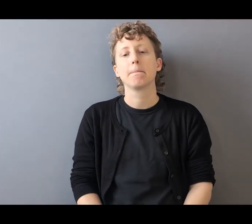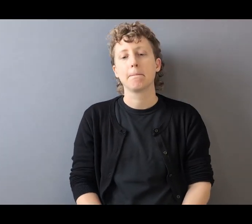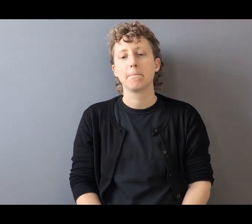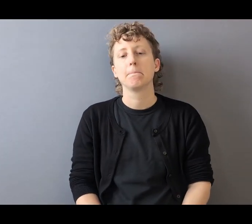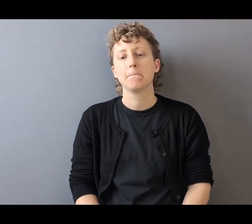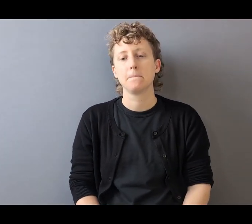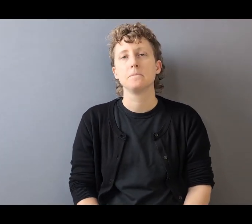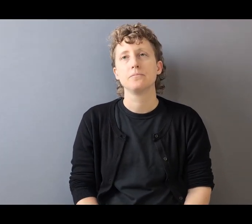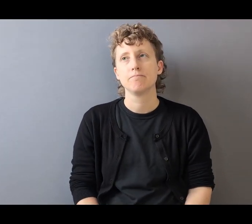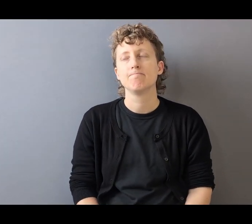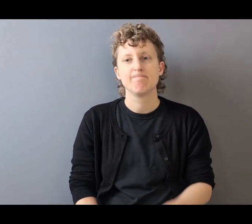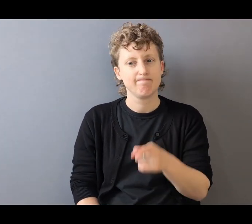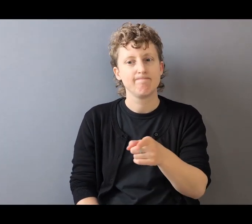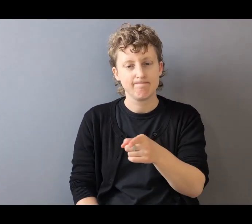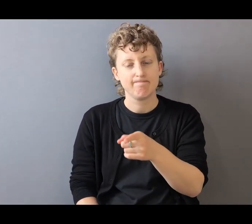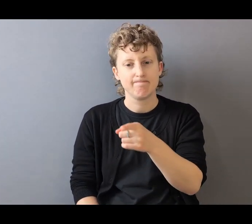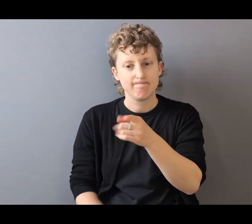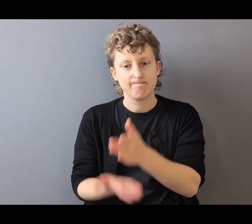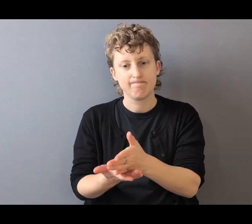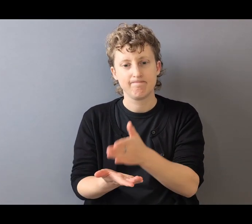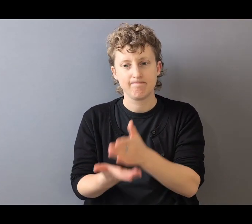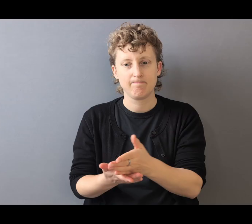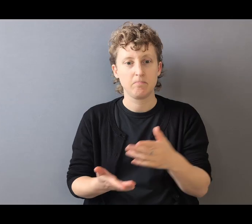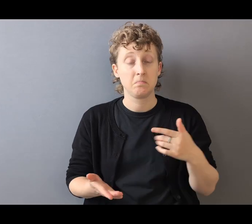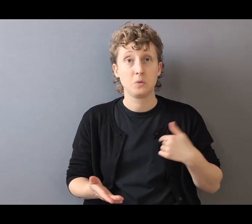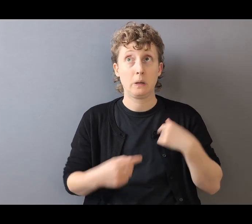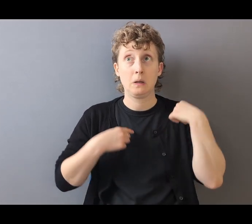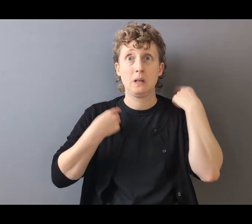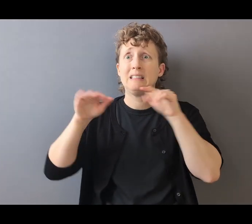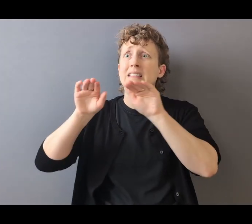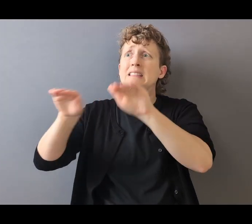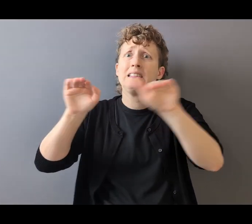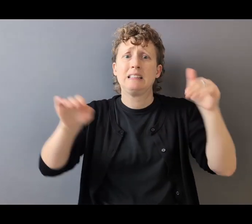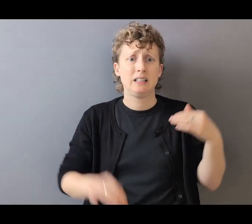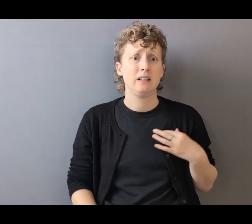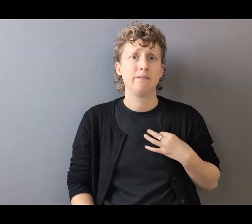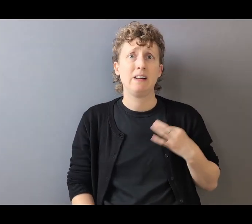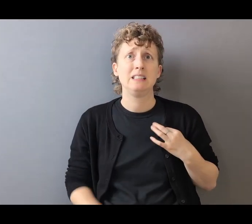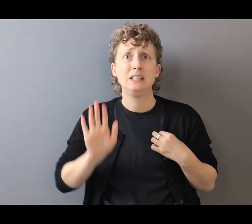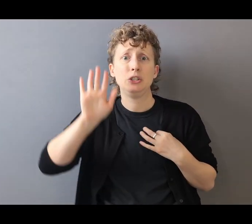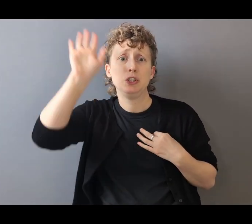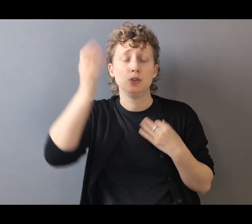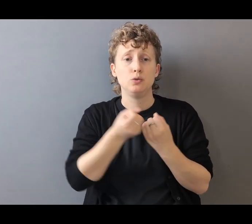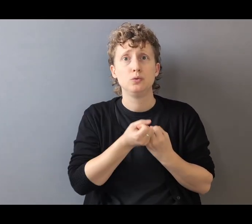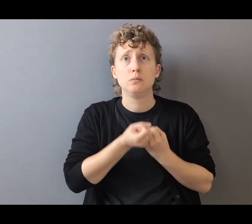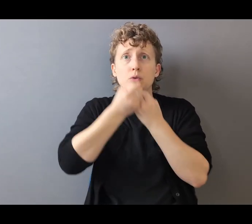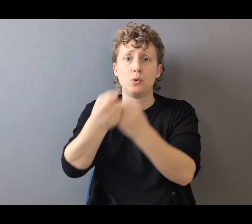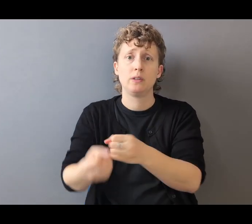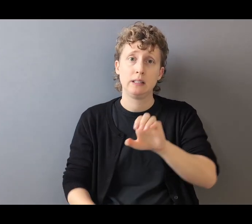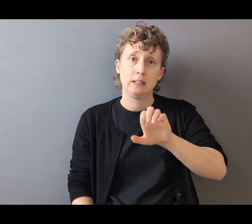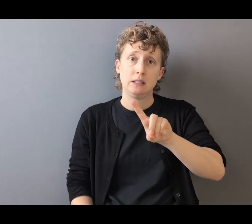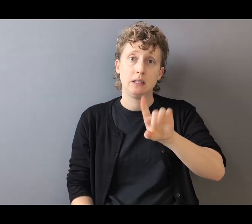haven't done that really. We haven't kind of made a call for volunteers to support EDF. We could do something together on that. I'm